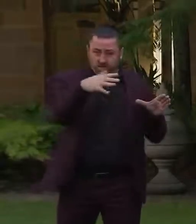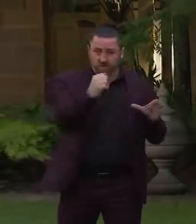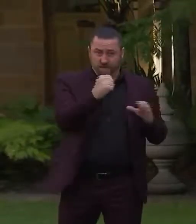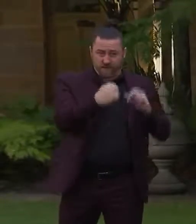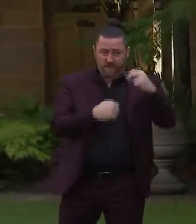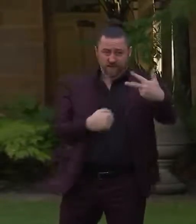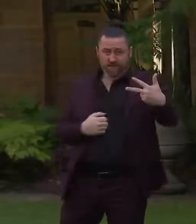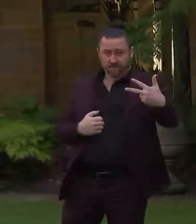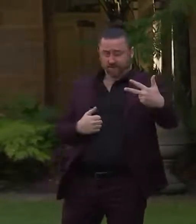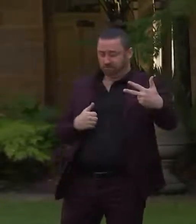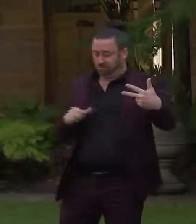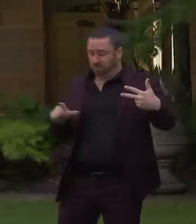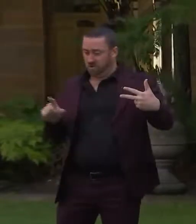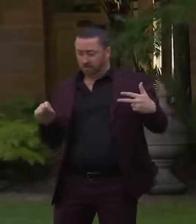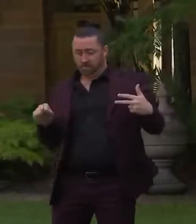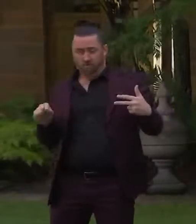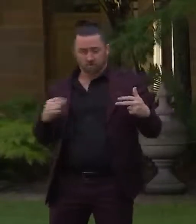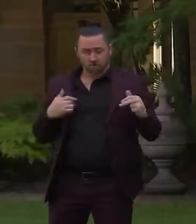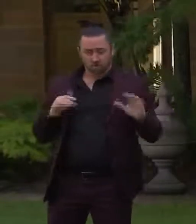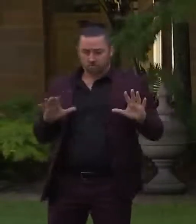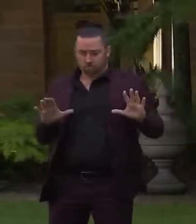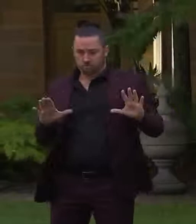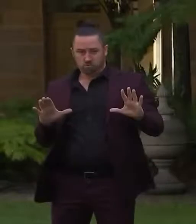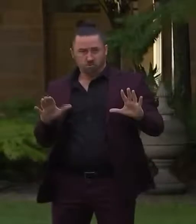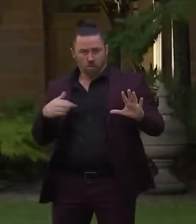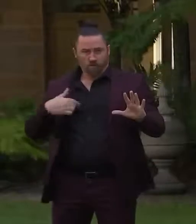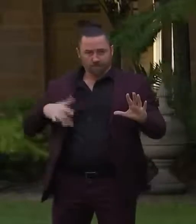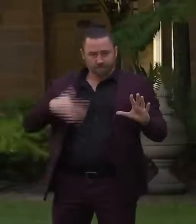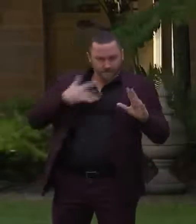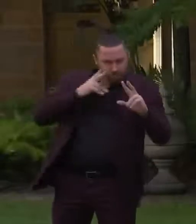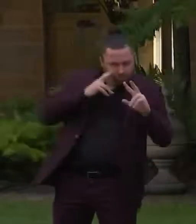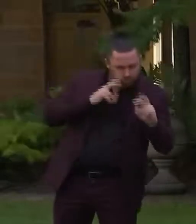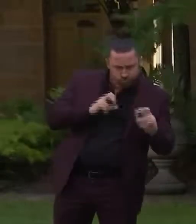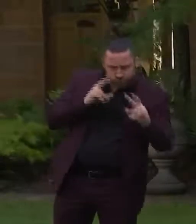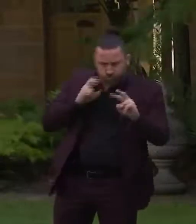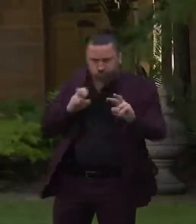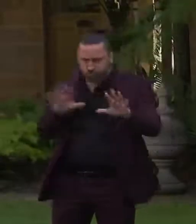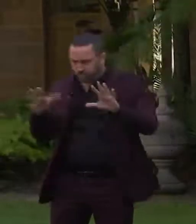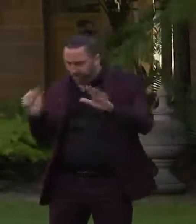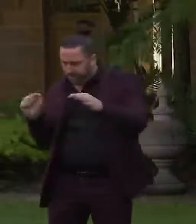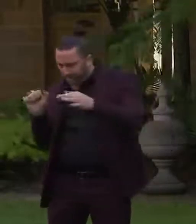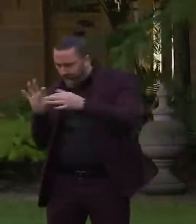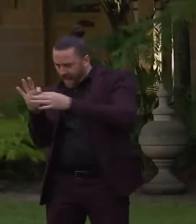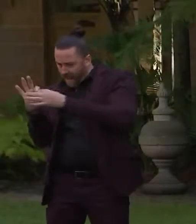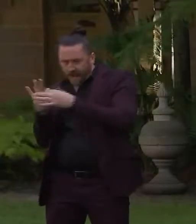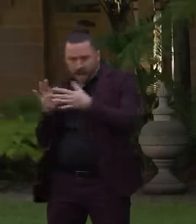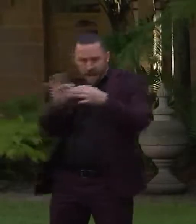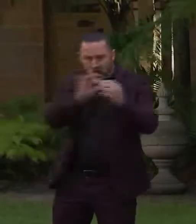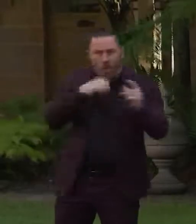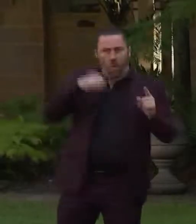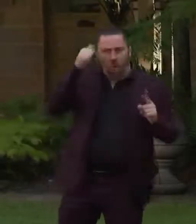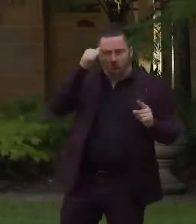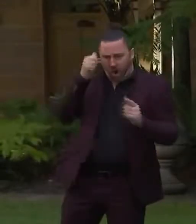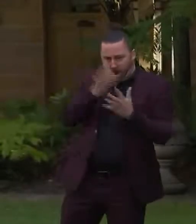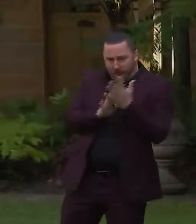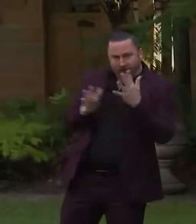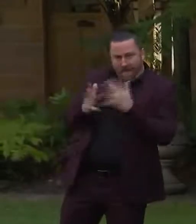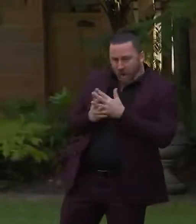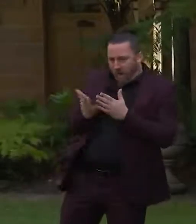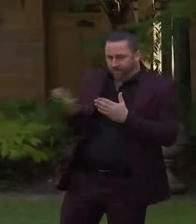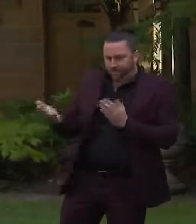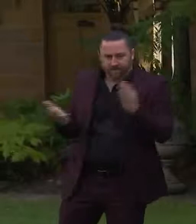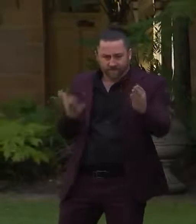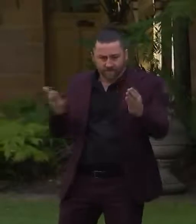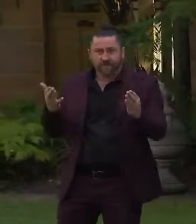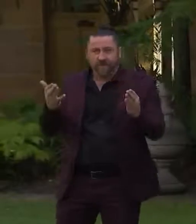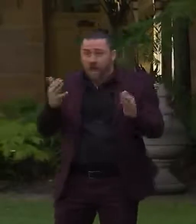look like that they've all been worked through. All of those cases are linked, and we do not have any other cases out